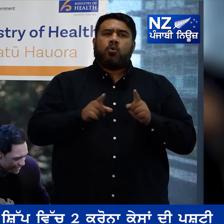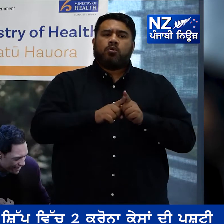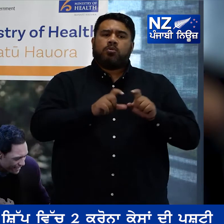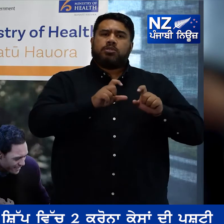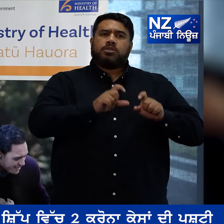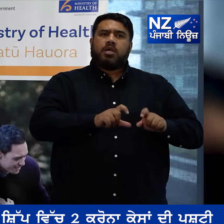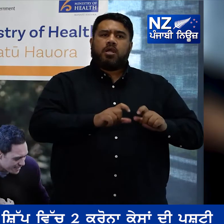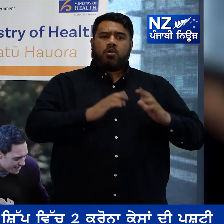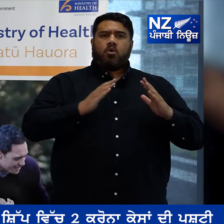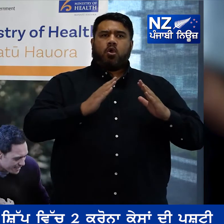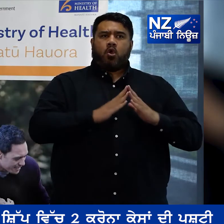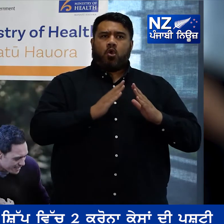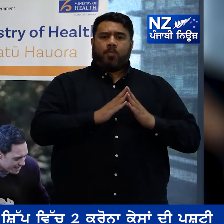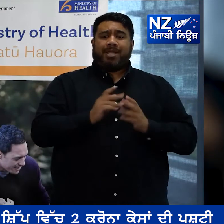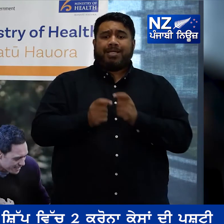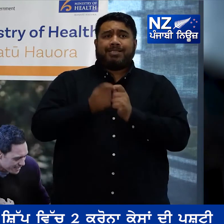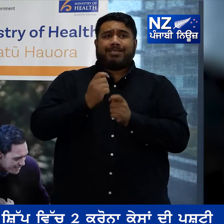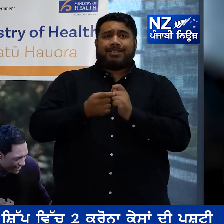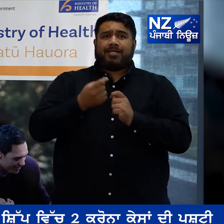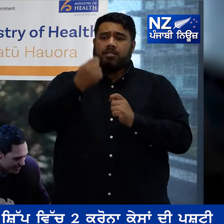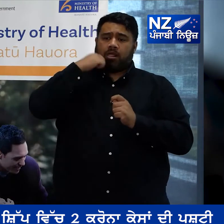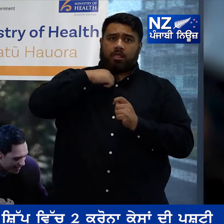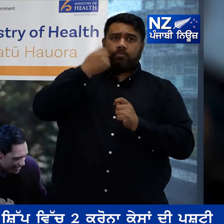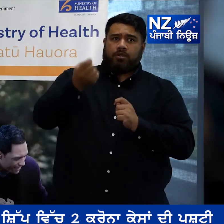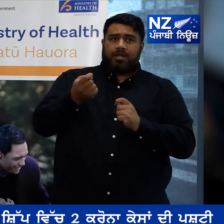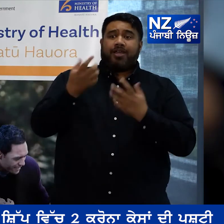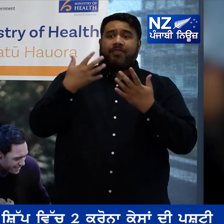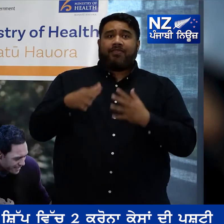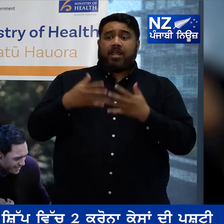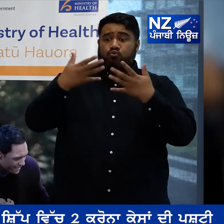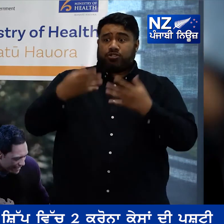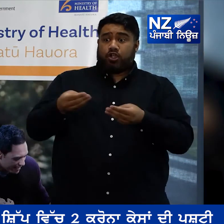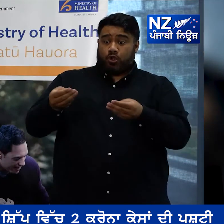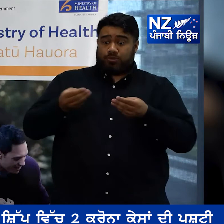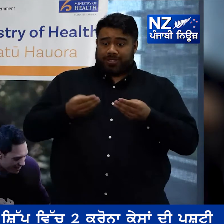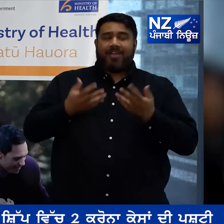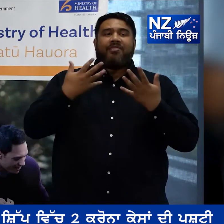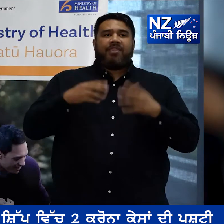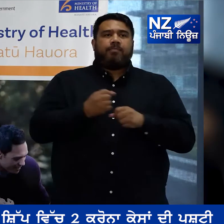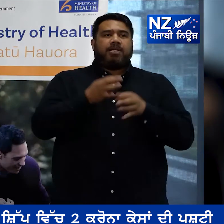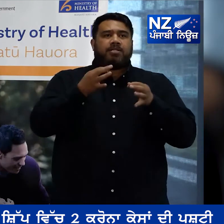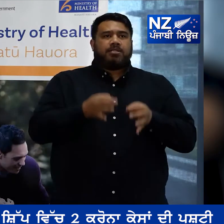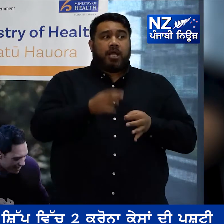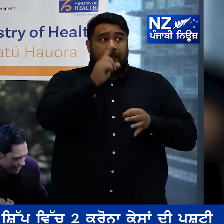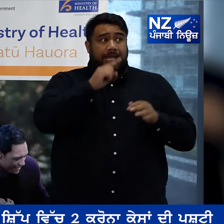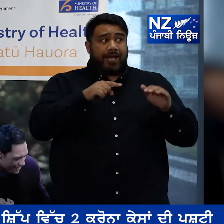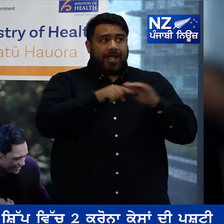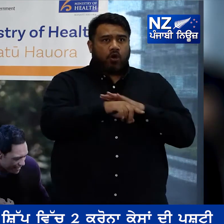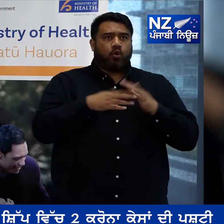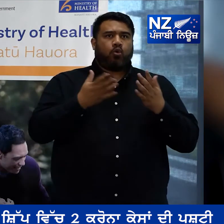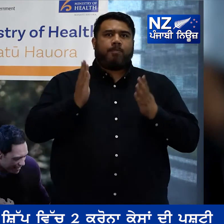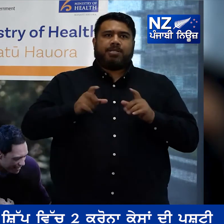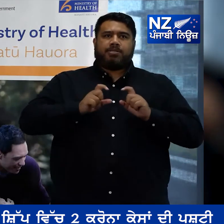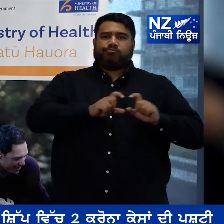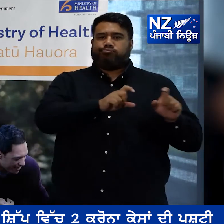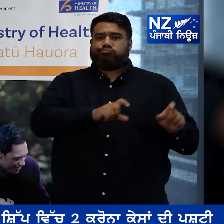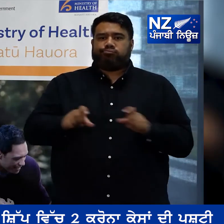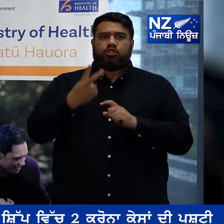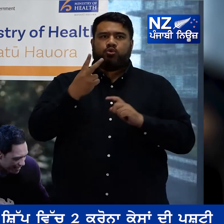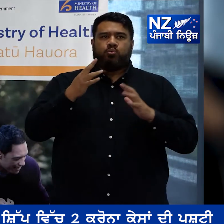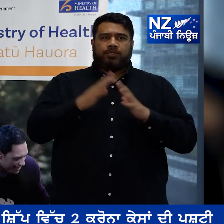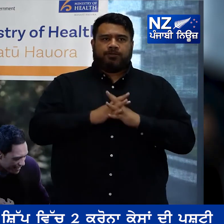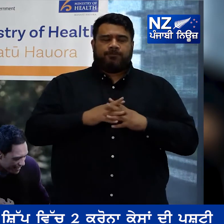till you receive your results. I'm very conscious people don't want to be sitting around over the long weekend waiting for their result. So we